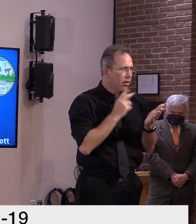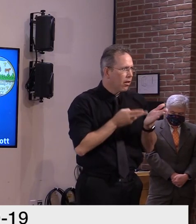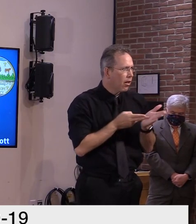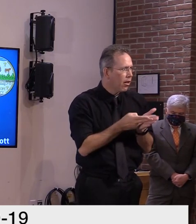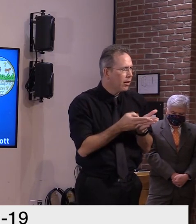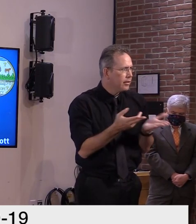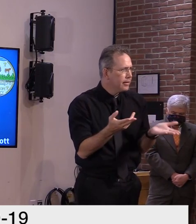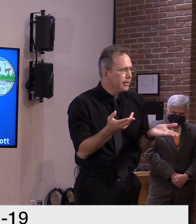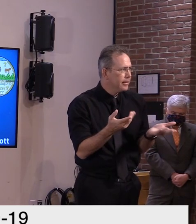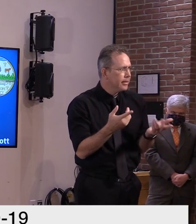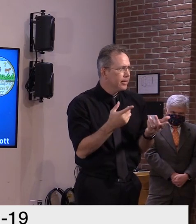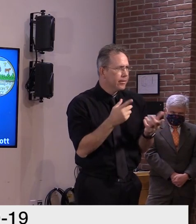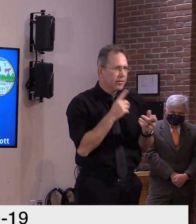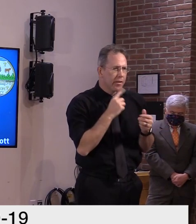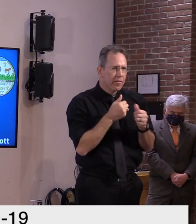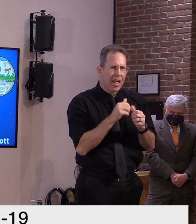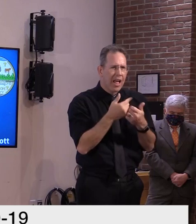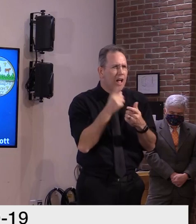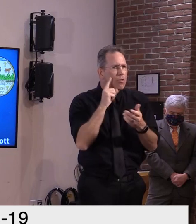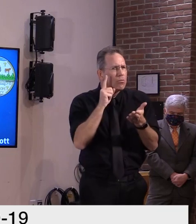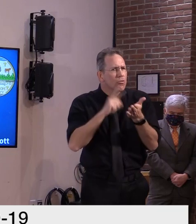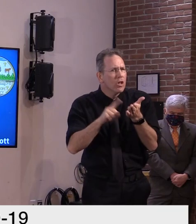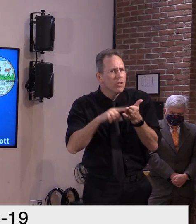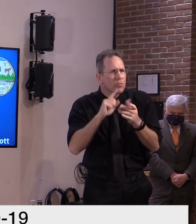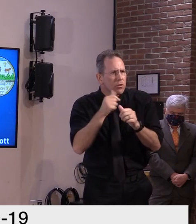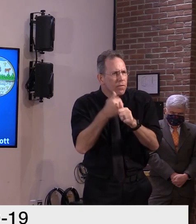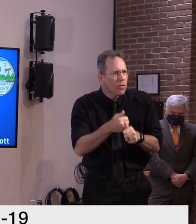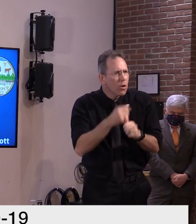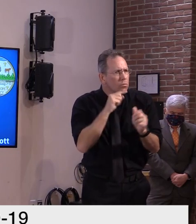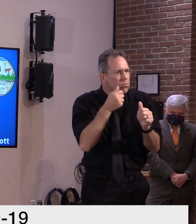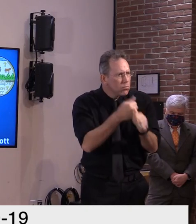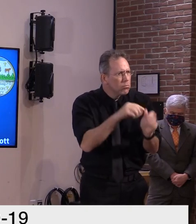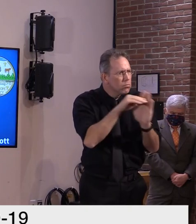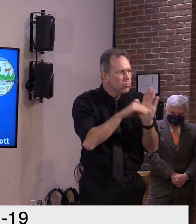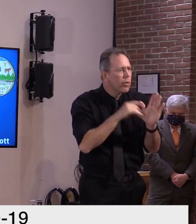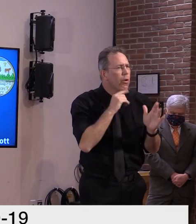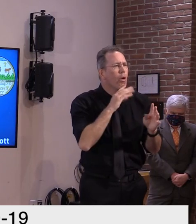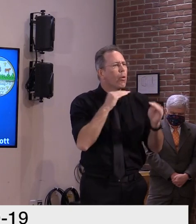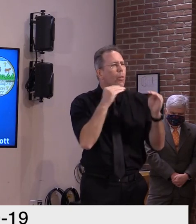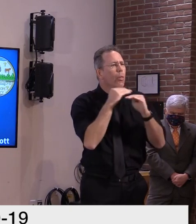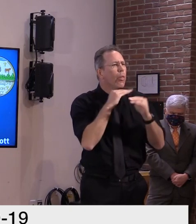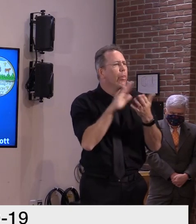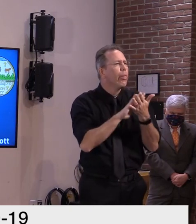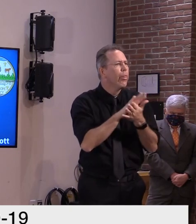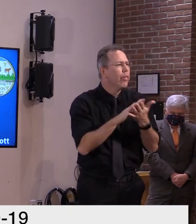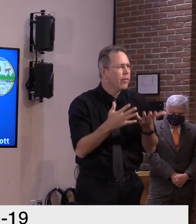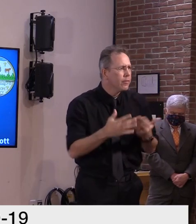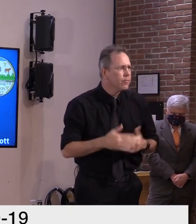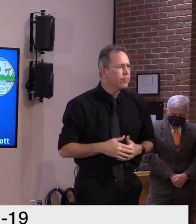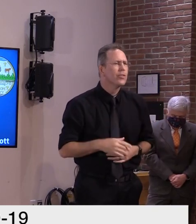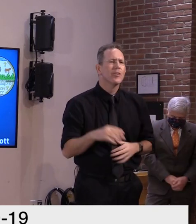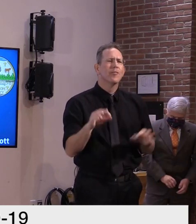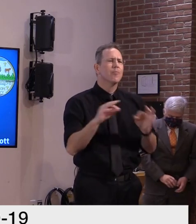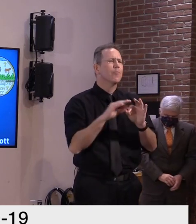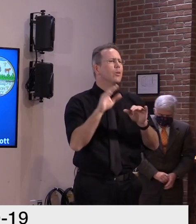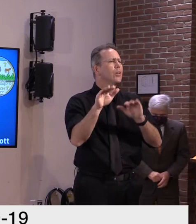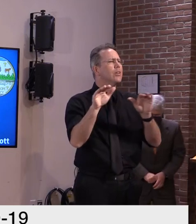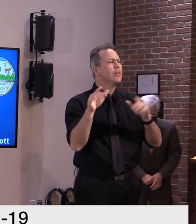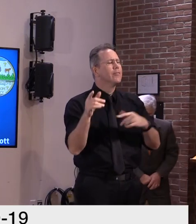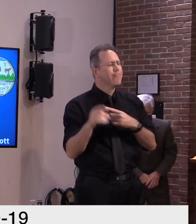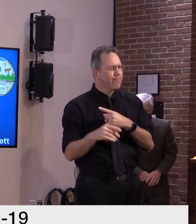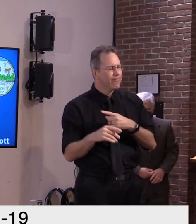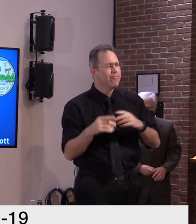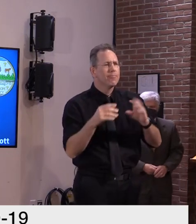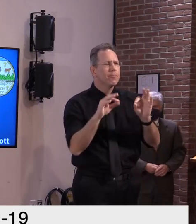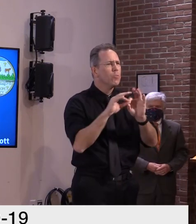Sure. Well, one, we need to do a big education campaign. And the Department of Tourism is working